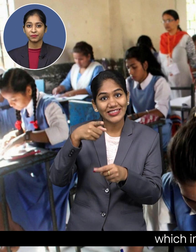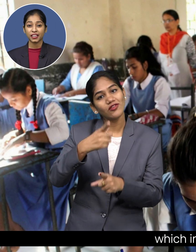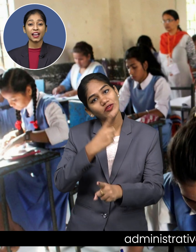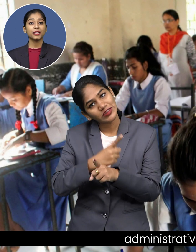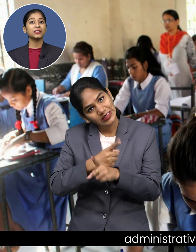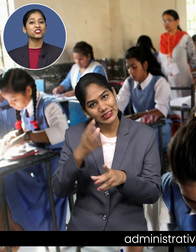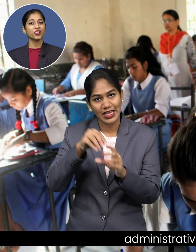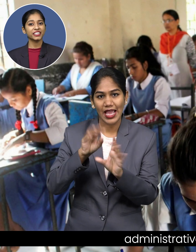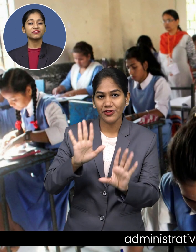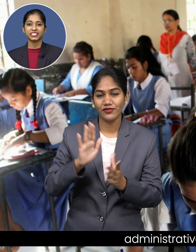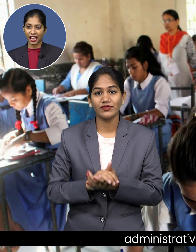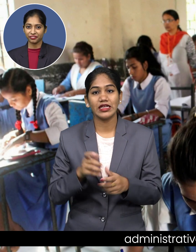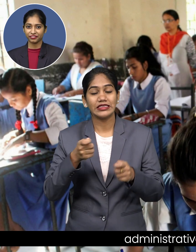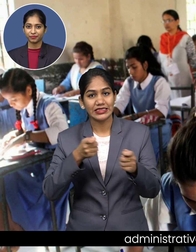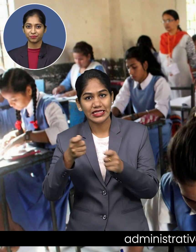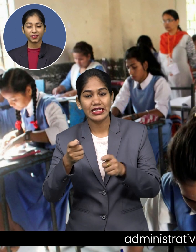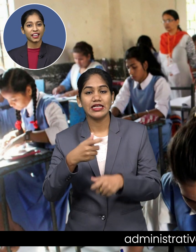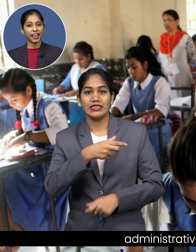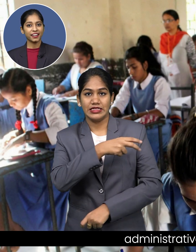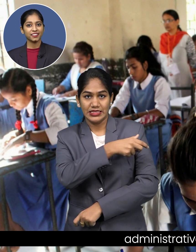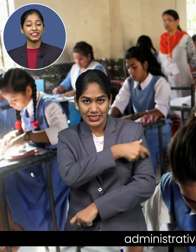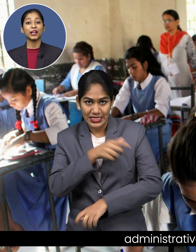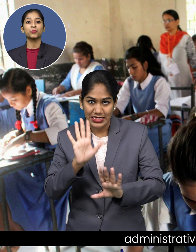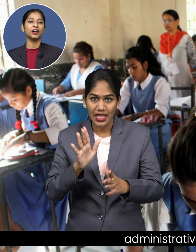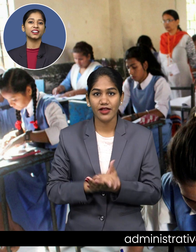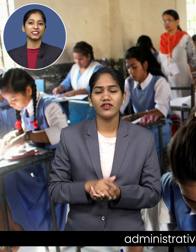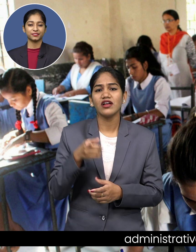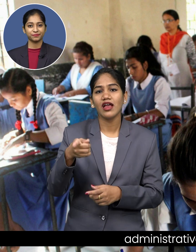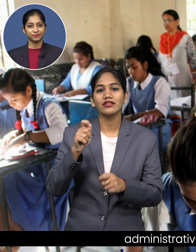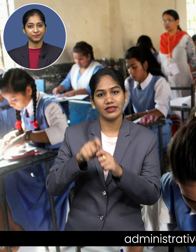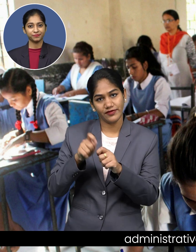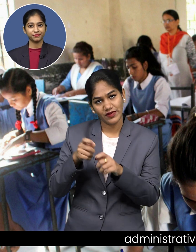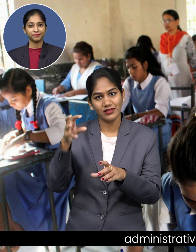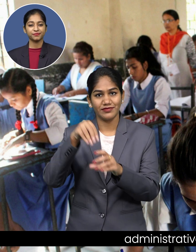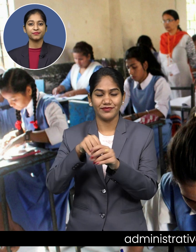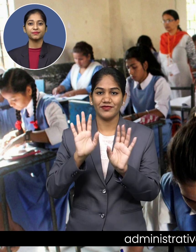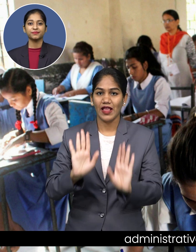teachers, administrative staff, and their work.